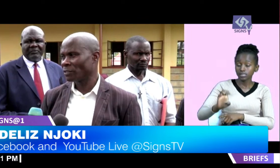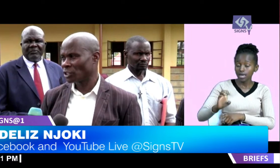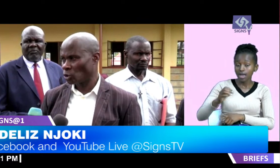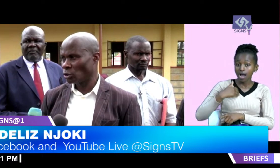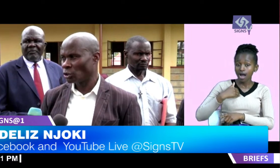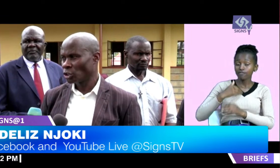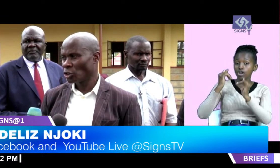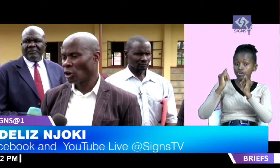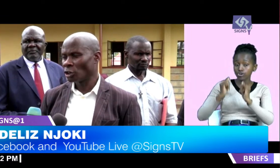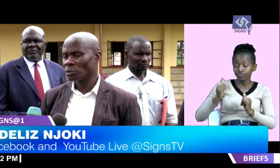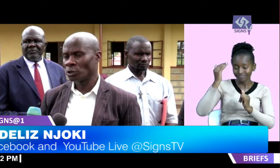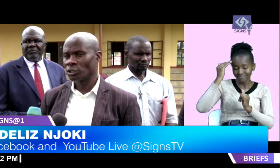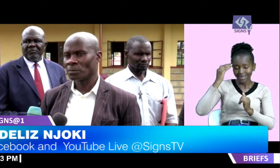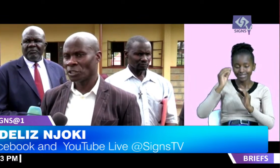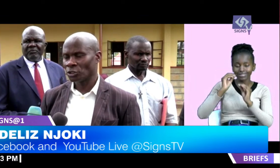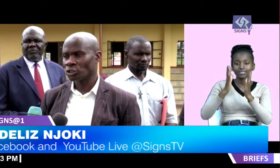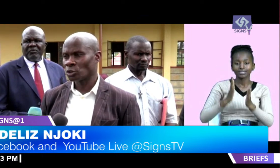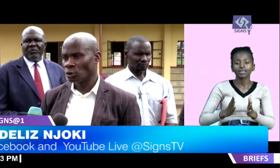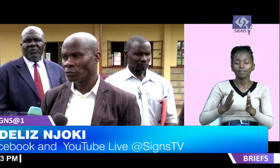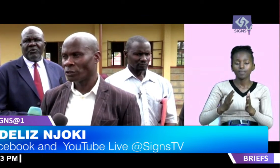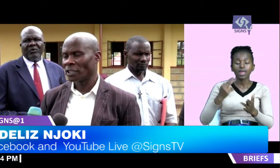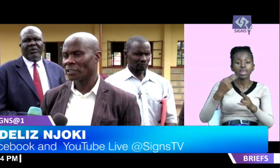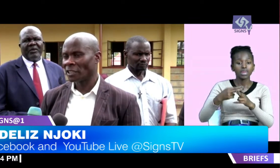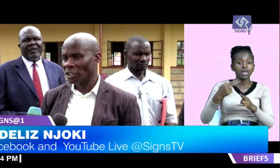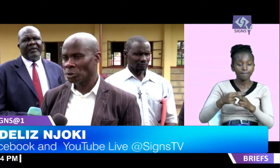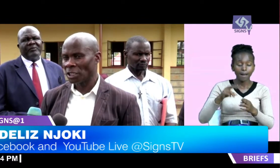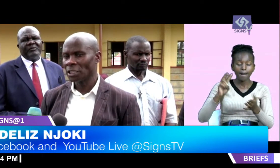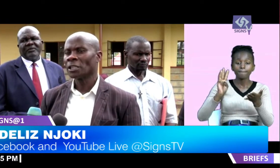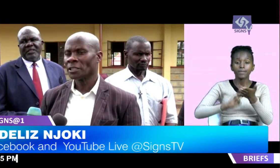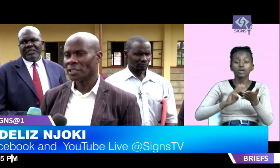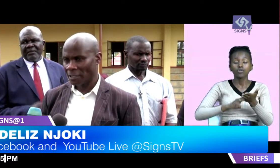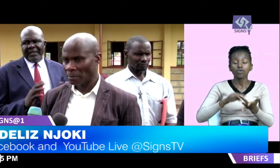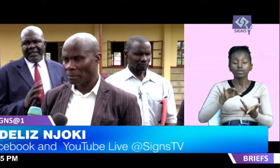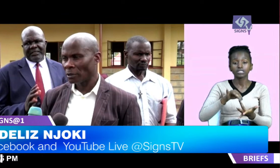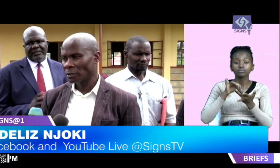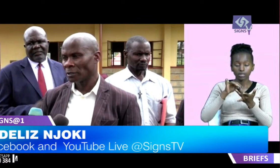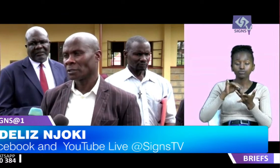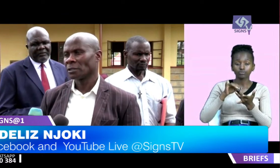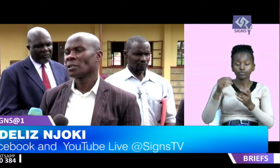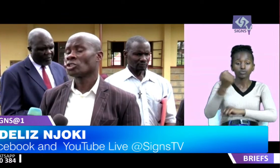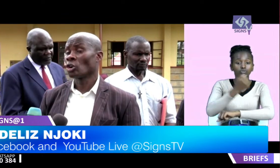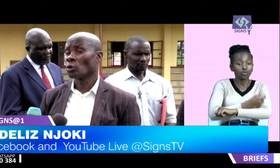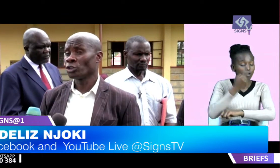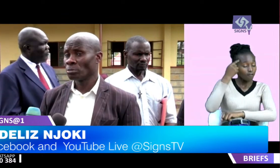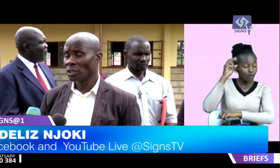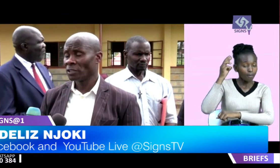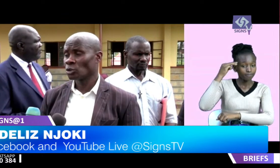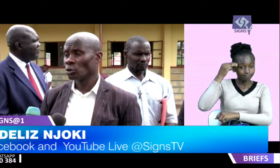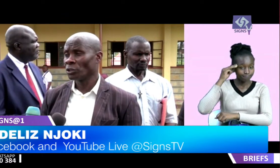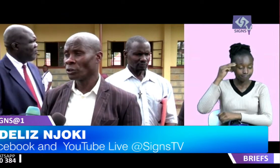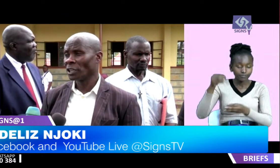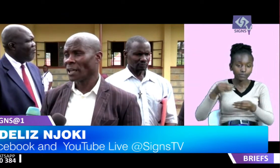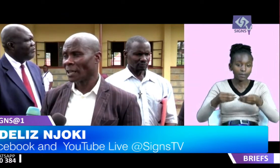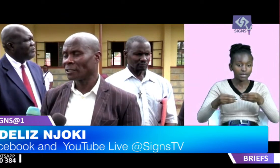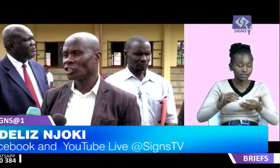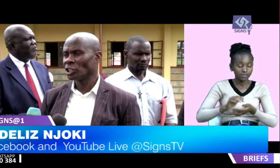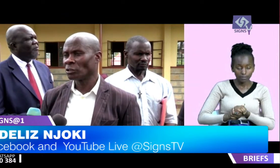school called Migori Special School for the Intellectually Disabled. So which means the school will only handle children